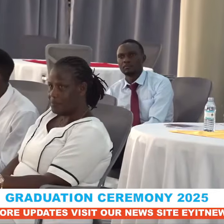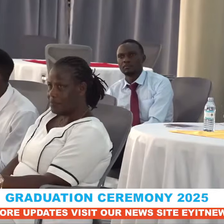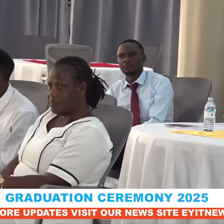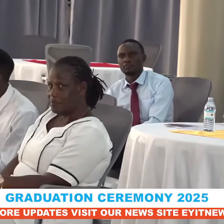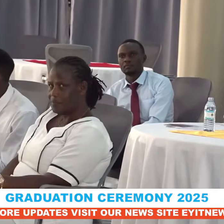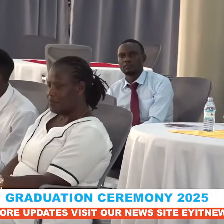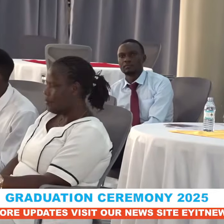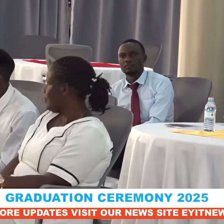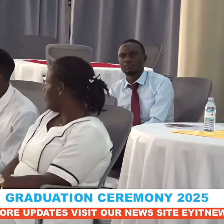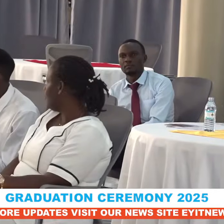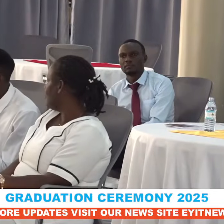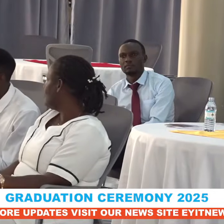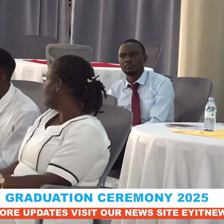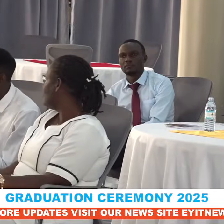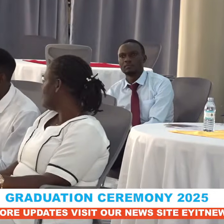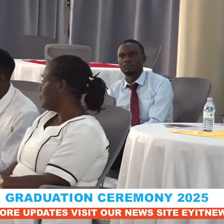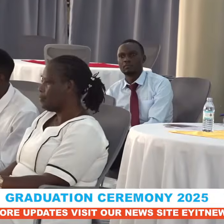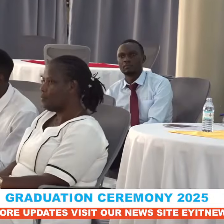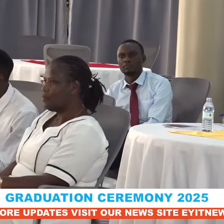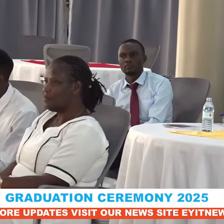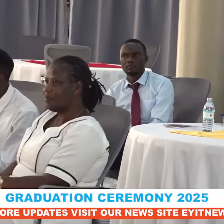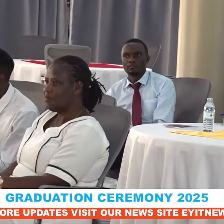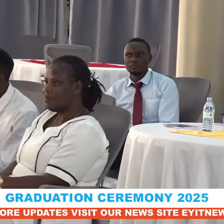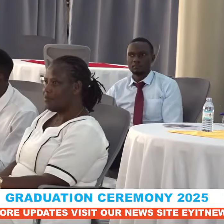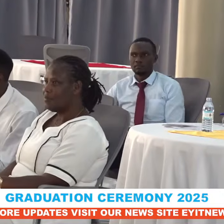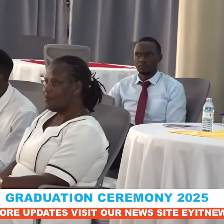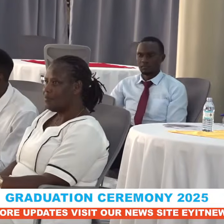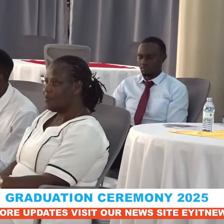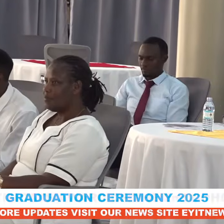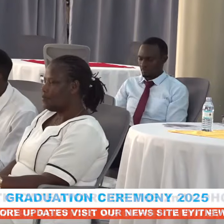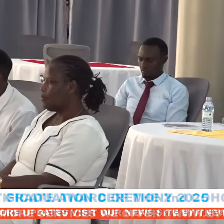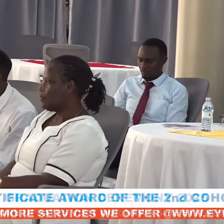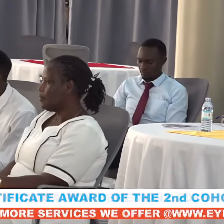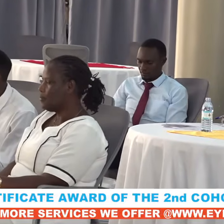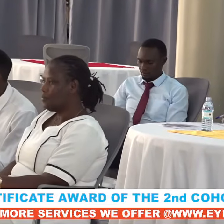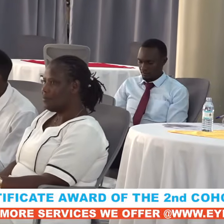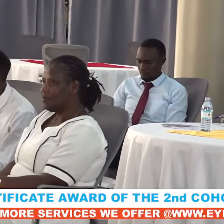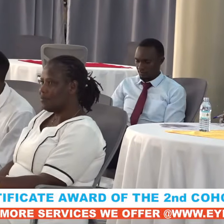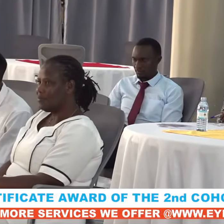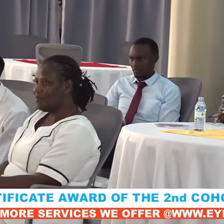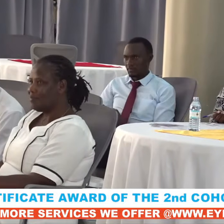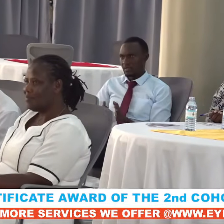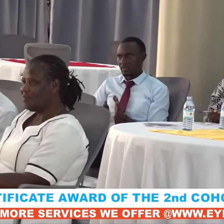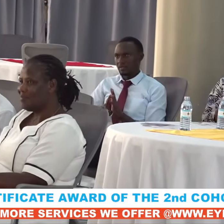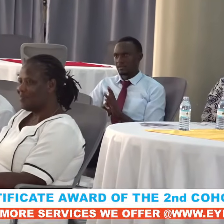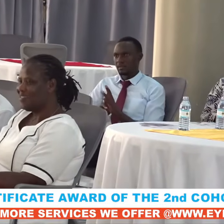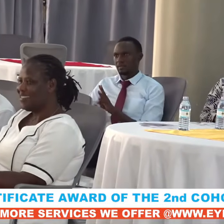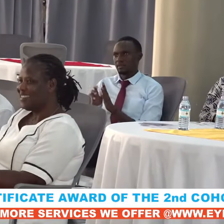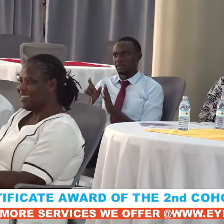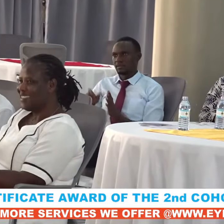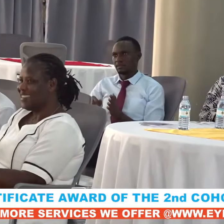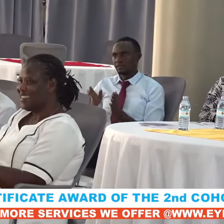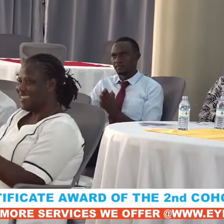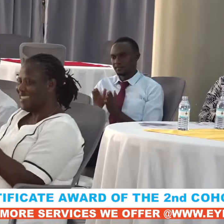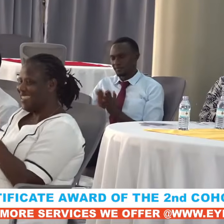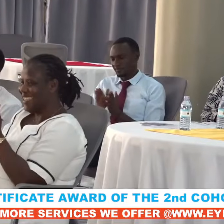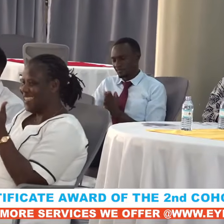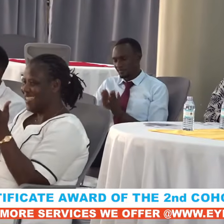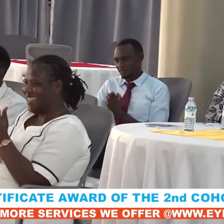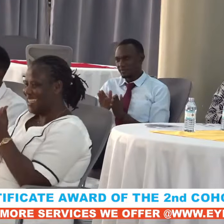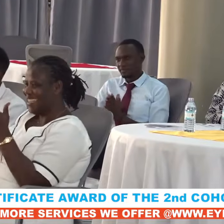welcome. Thank you. If you're clapping, clap. Clap properly.